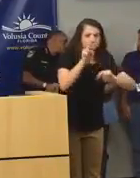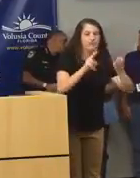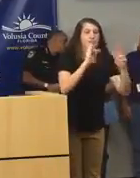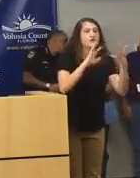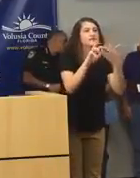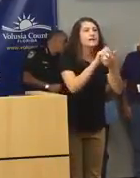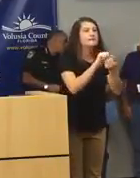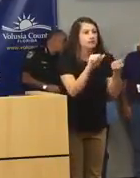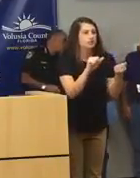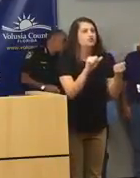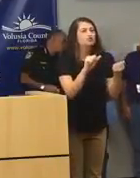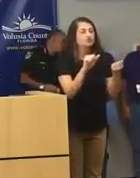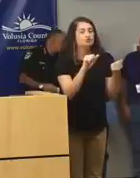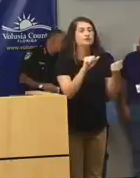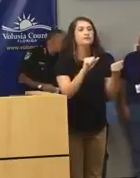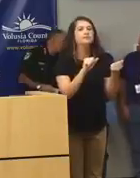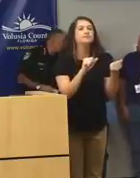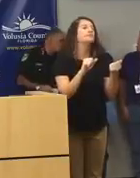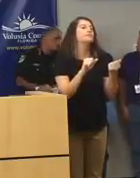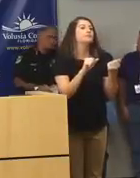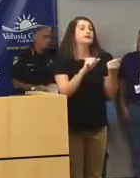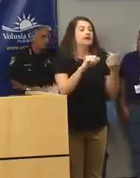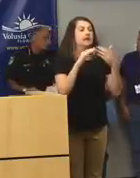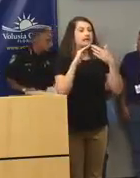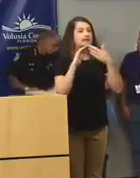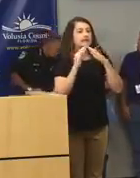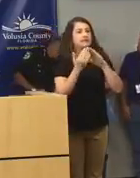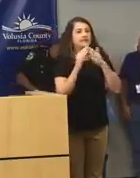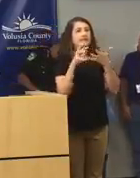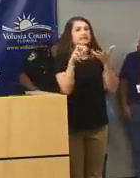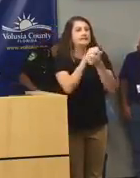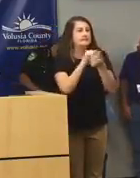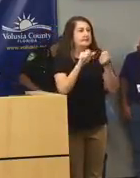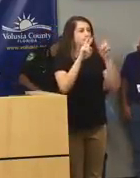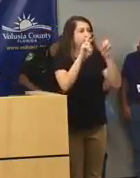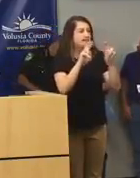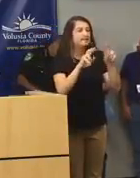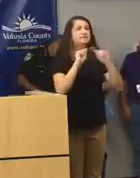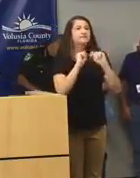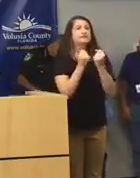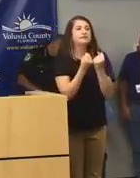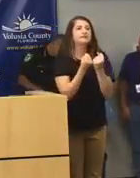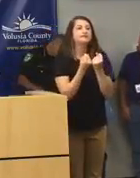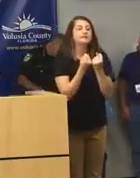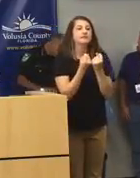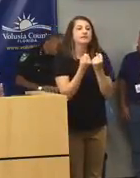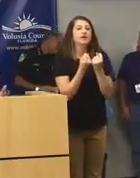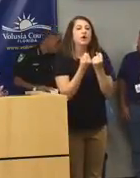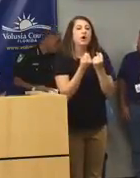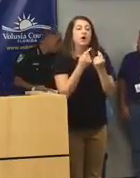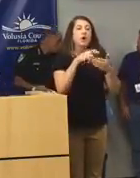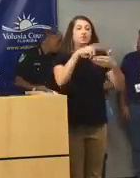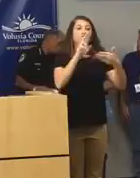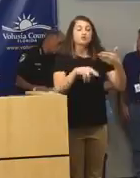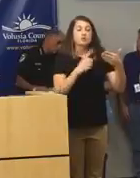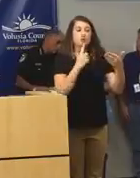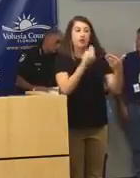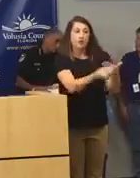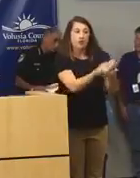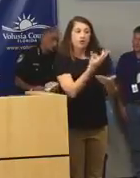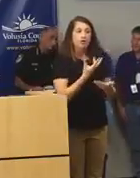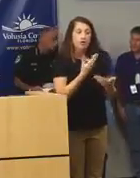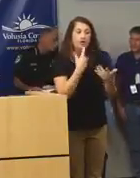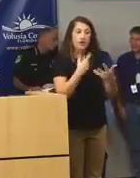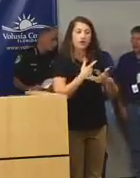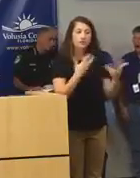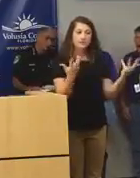damage, along with the city's damage assessment teams. The preliminary results coming back